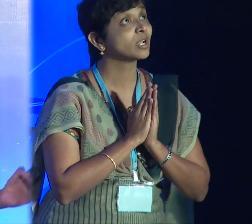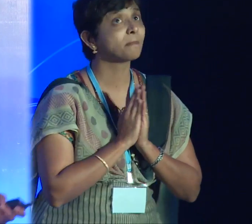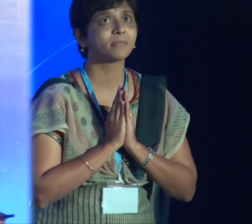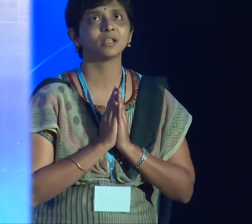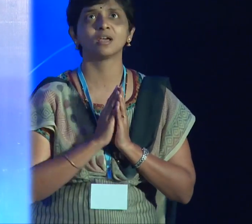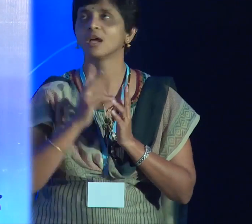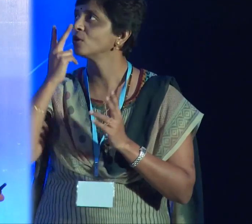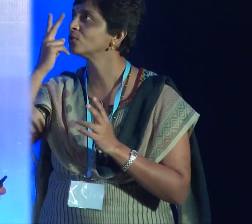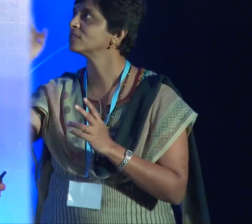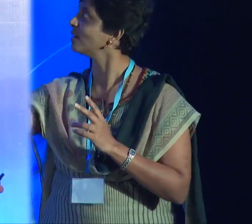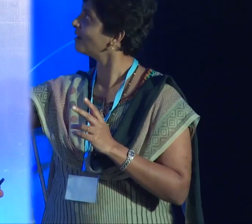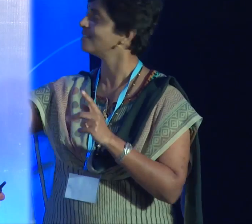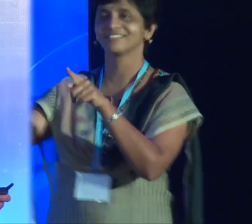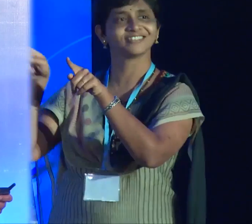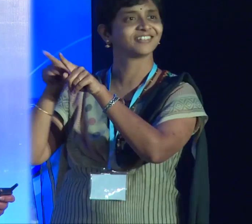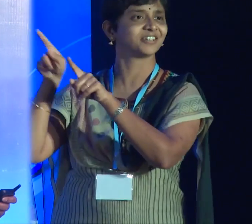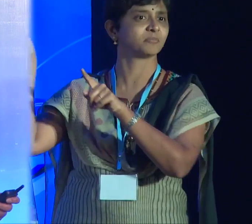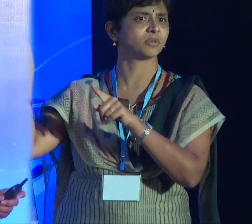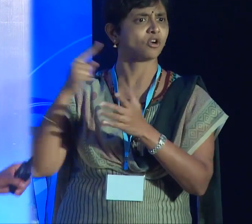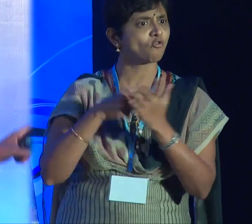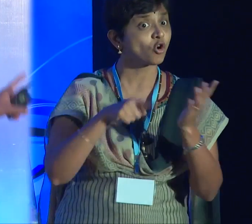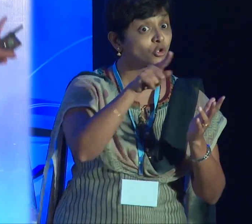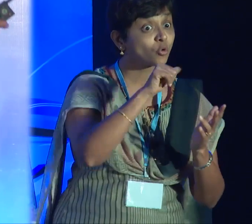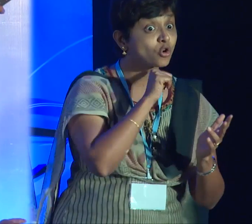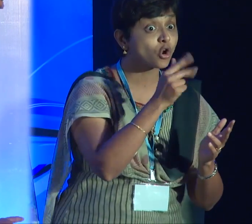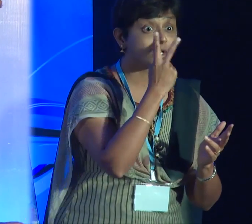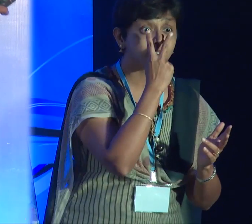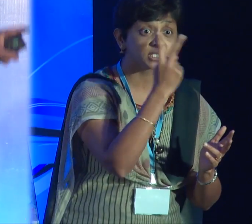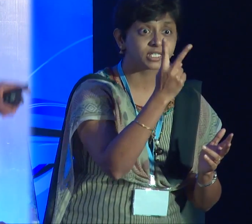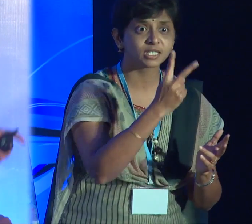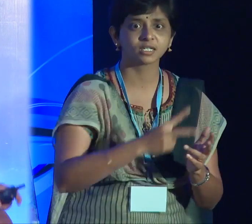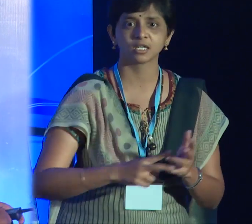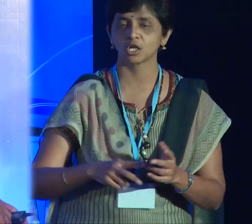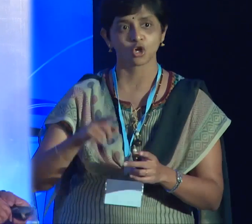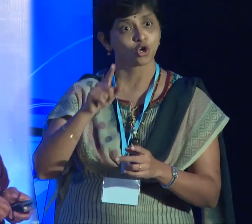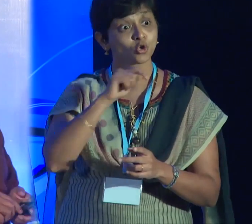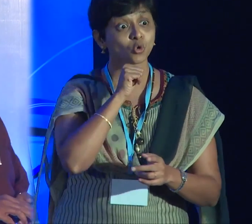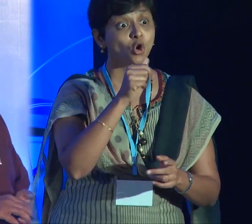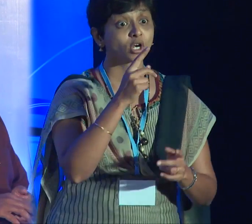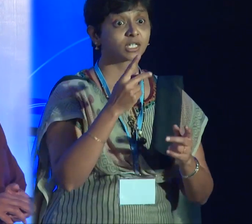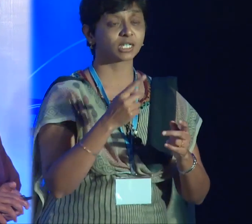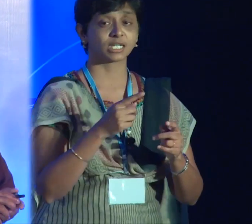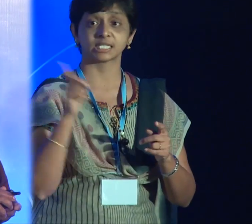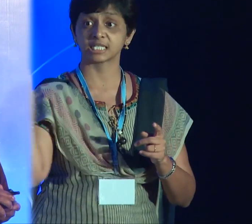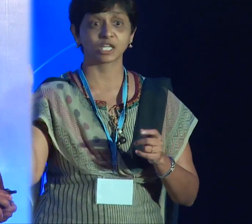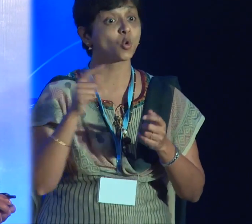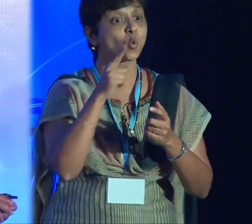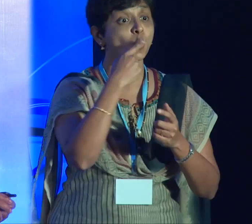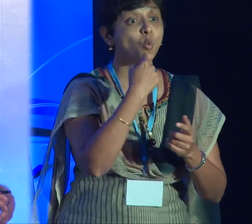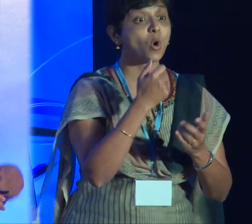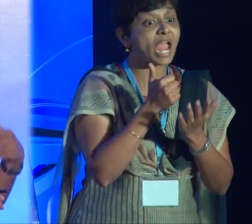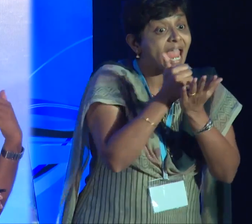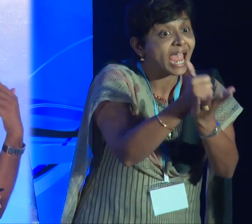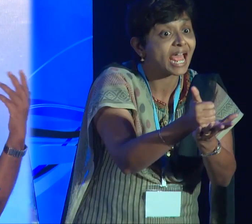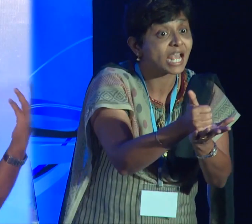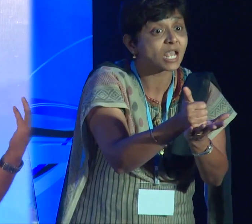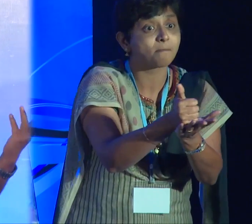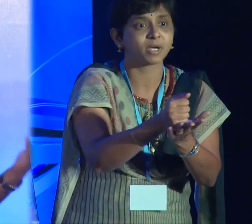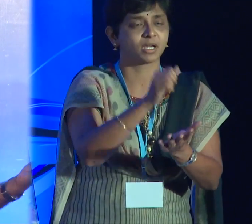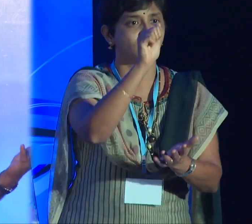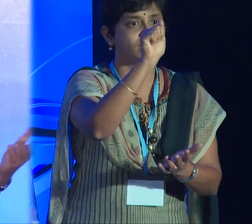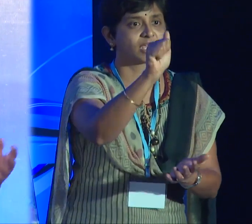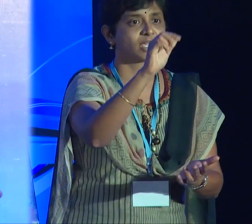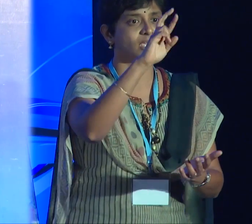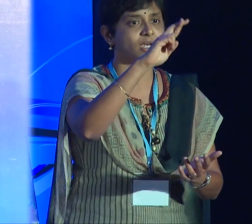this image. What we don't see is his charioteer. His charioteer is Aruna, the god